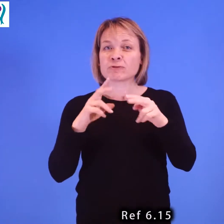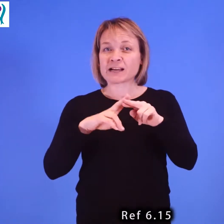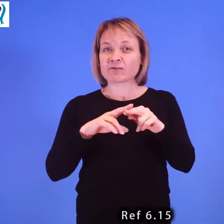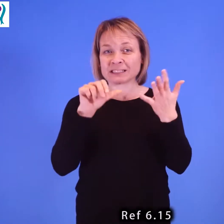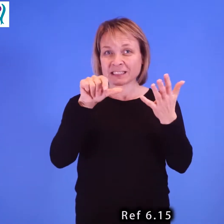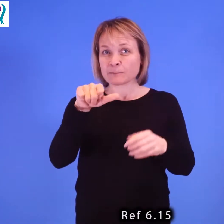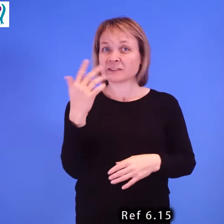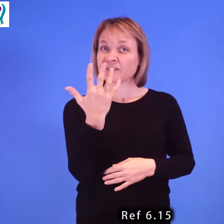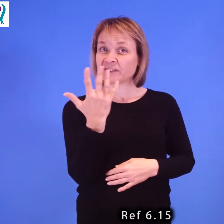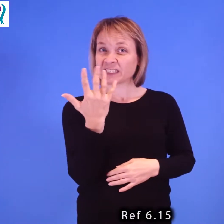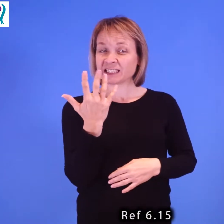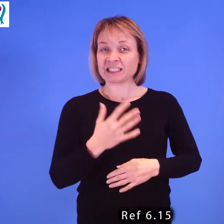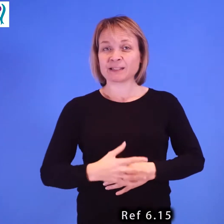Reference 6.15.